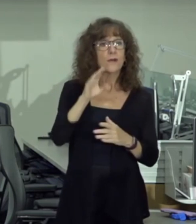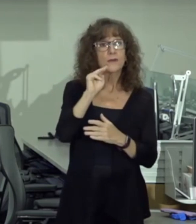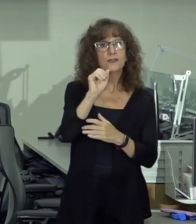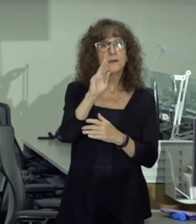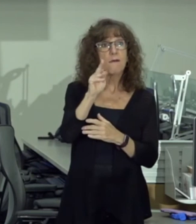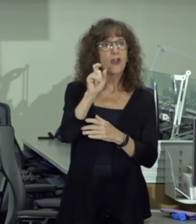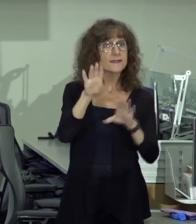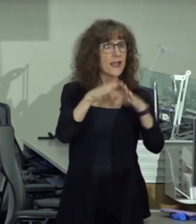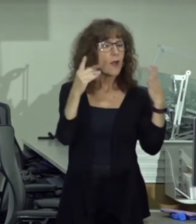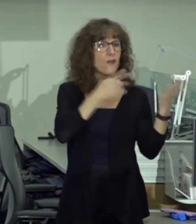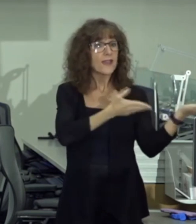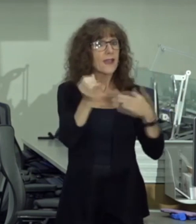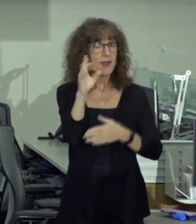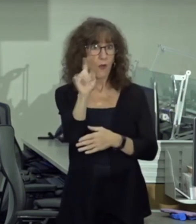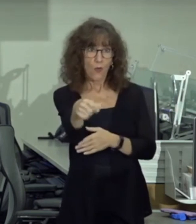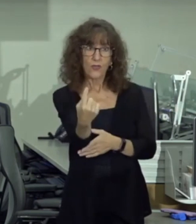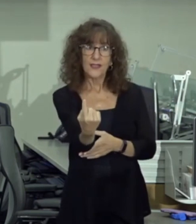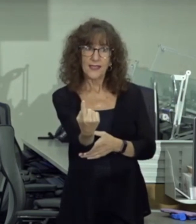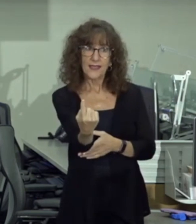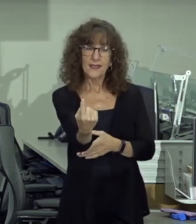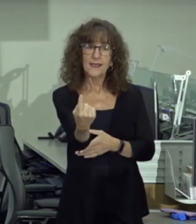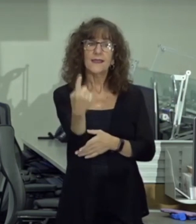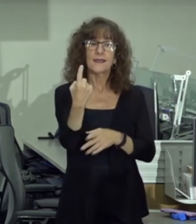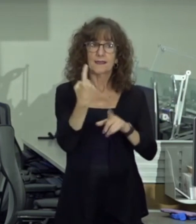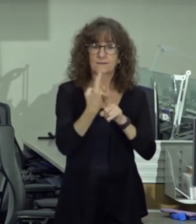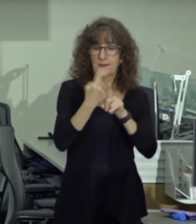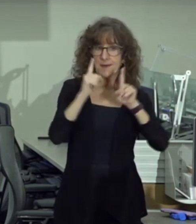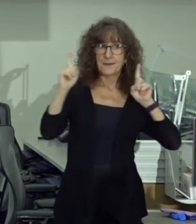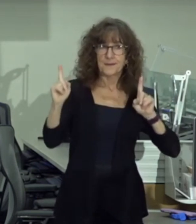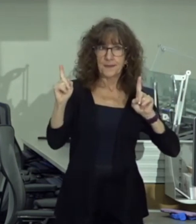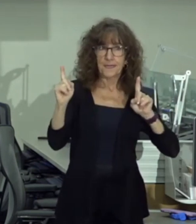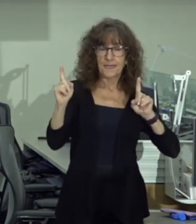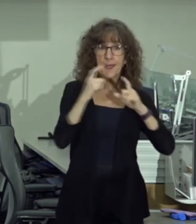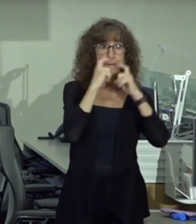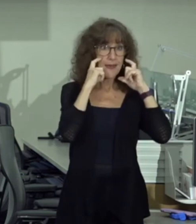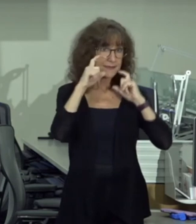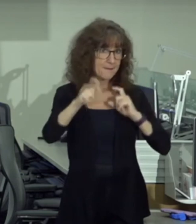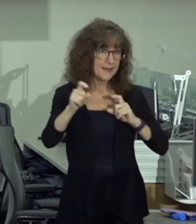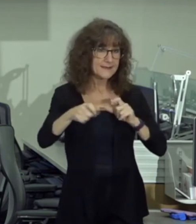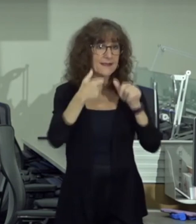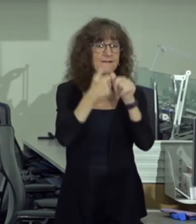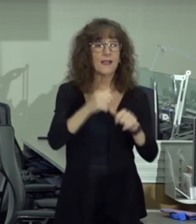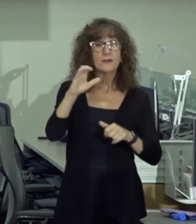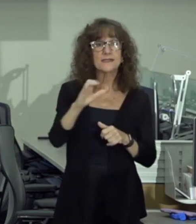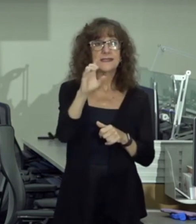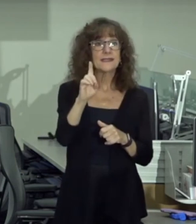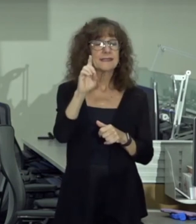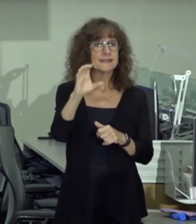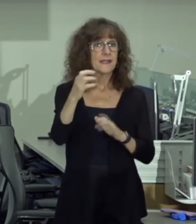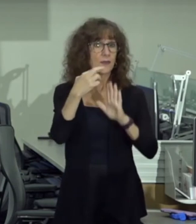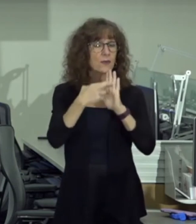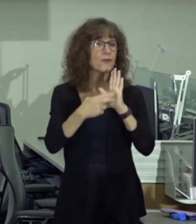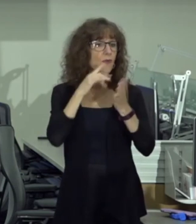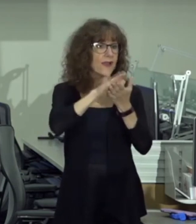be able to open for carry-out only, maintaining proper social distancing, mask wearing, and following CDC guidelines for